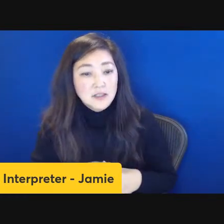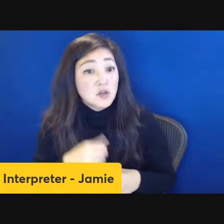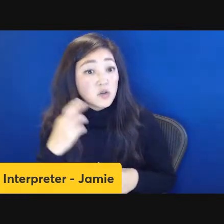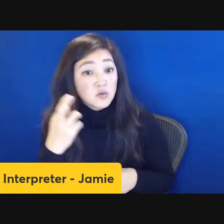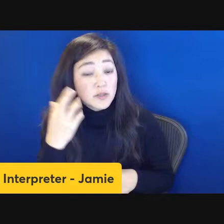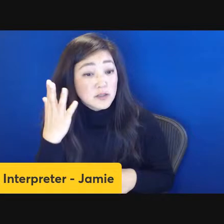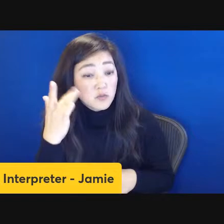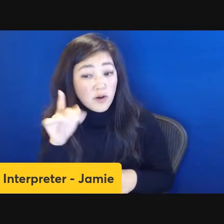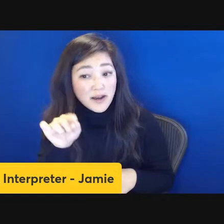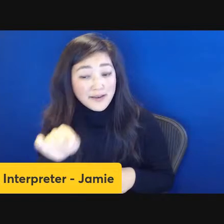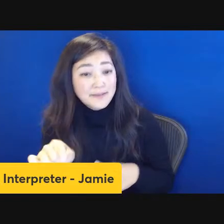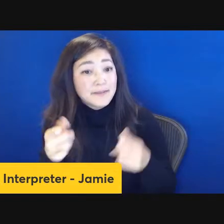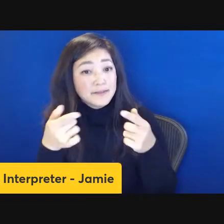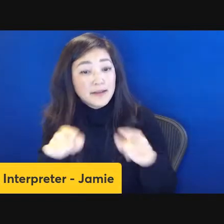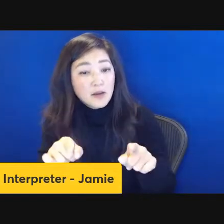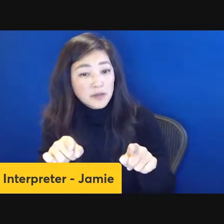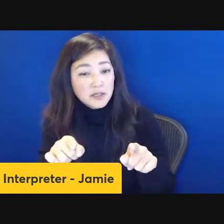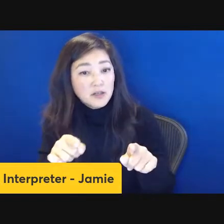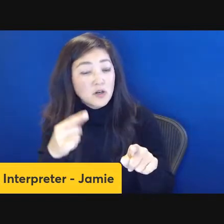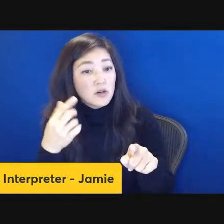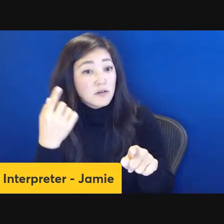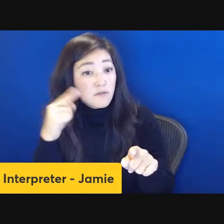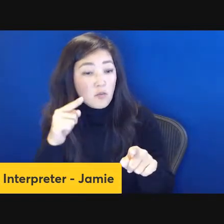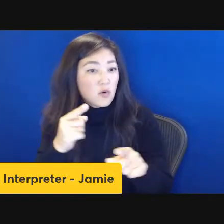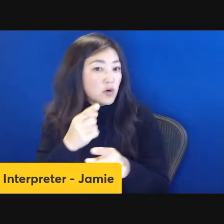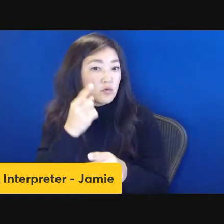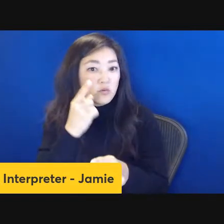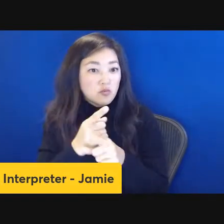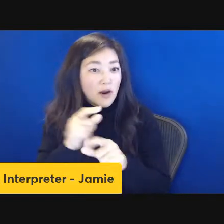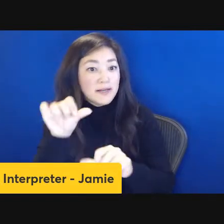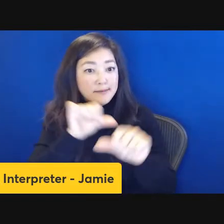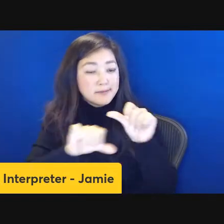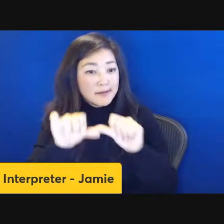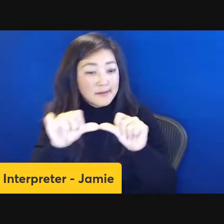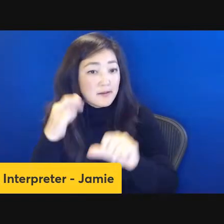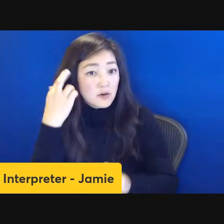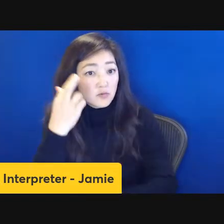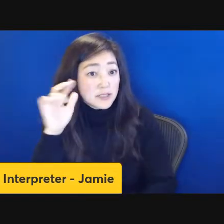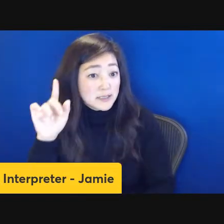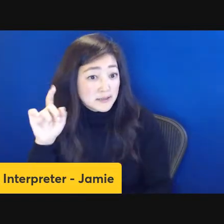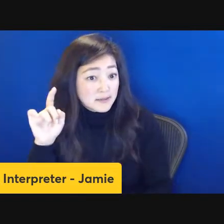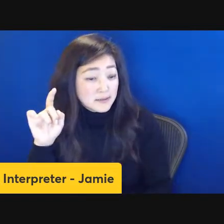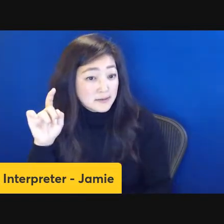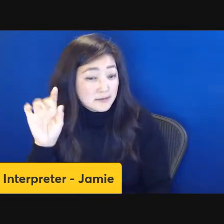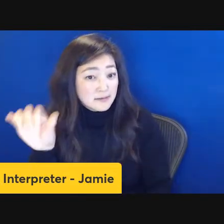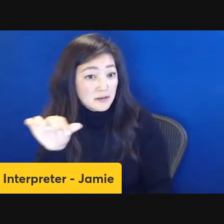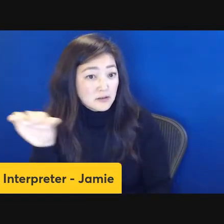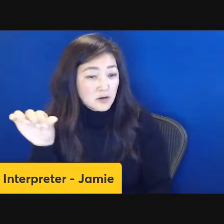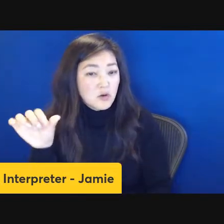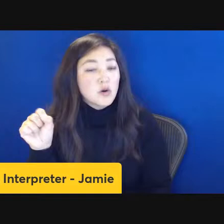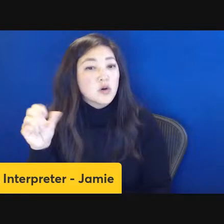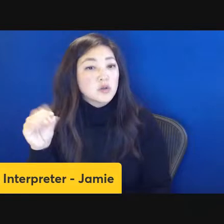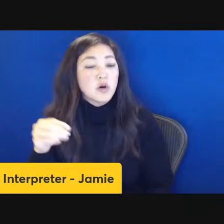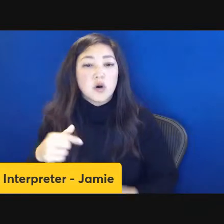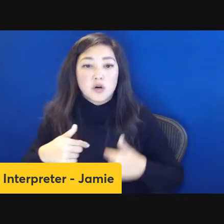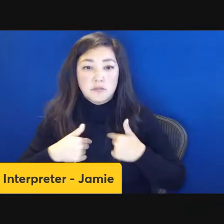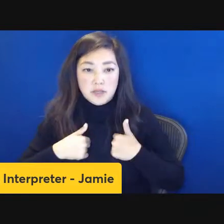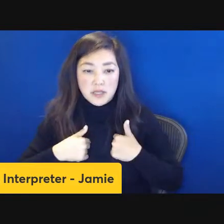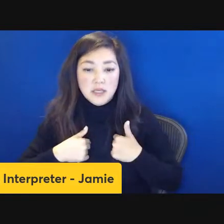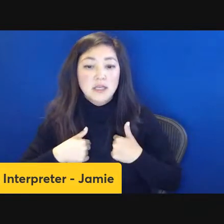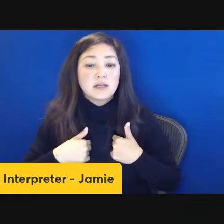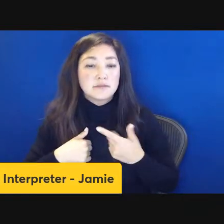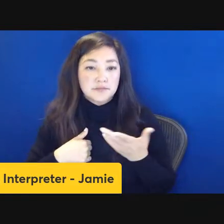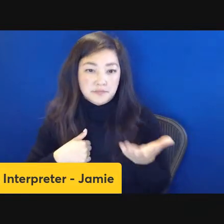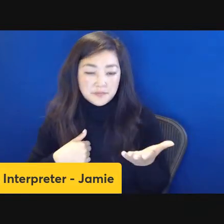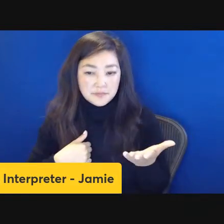that this came into play actually for the right scientific reasons? And so I am certainly going through this journey